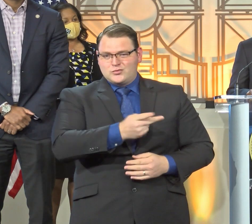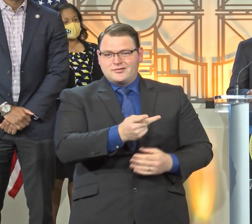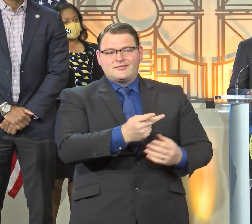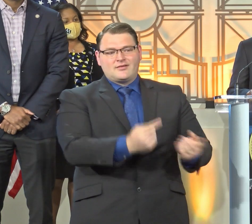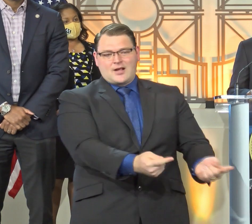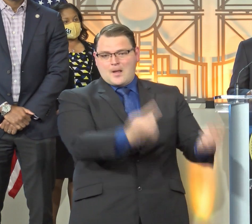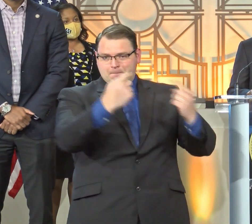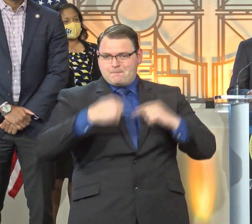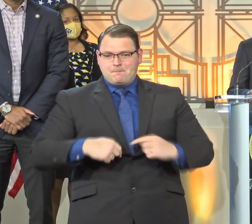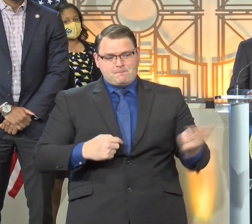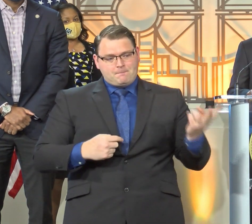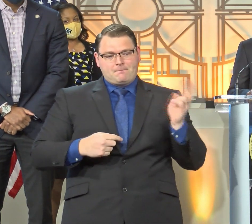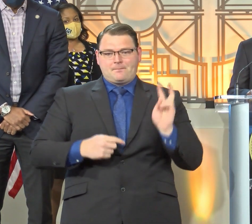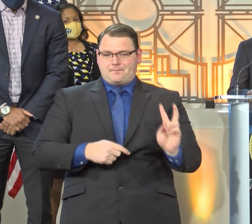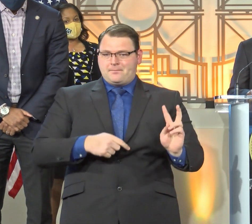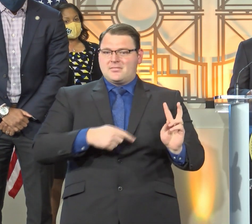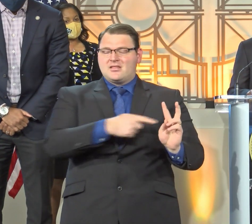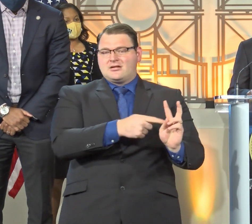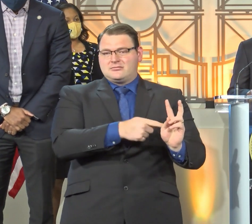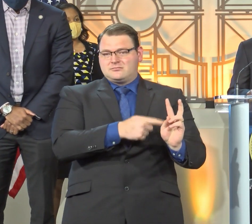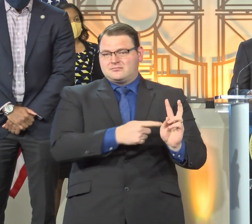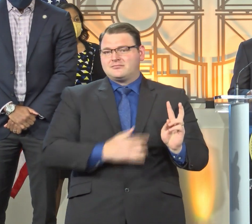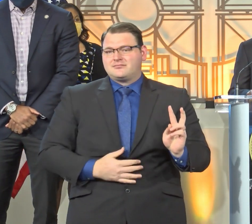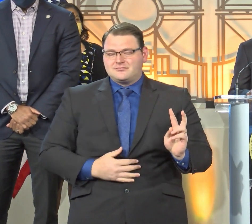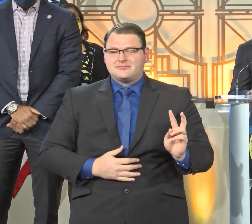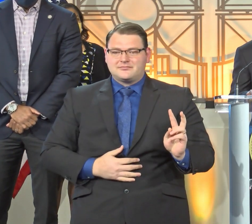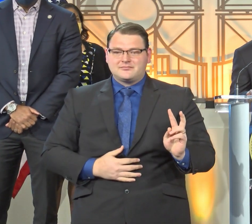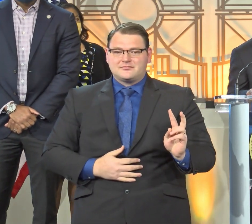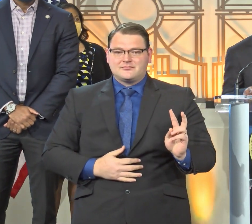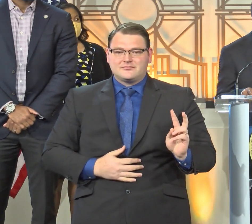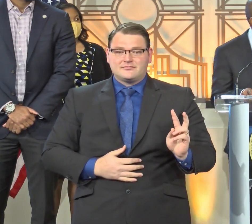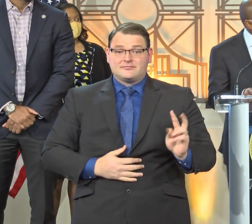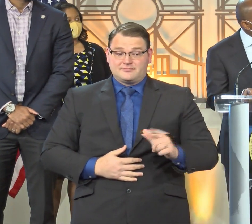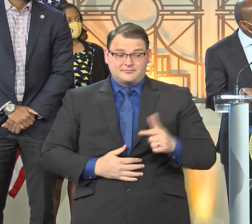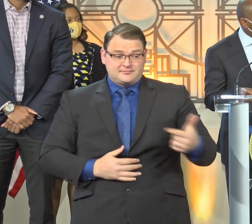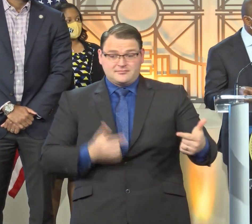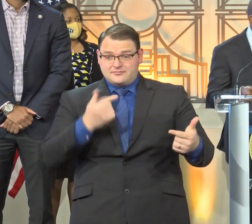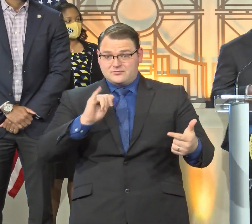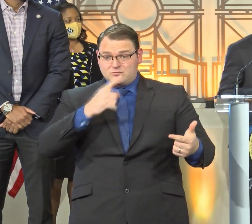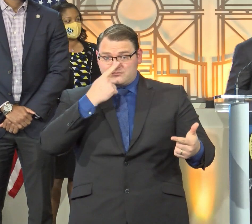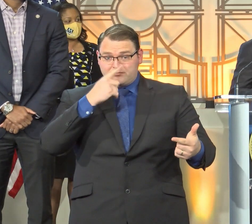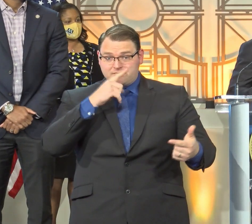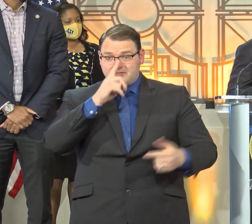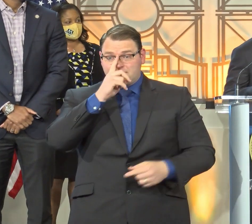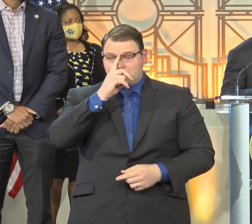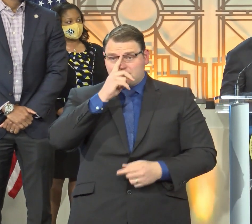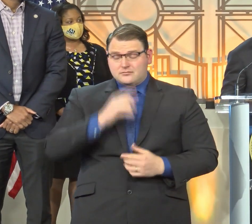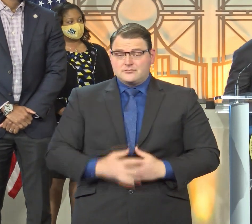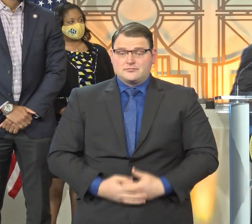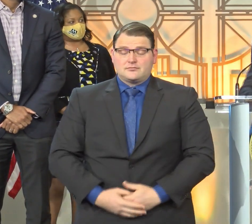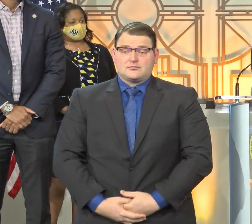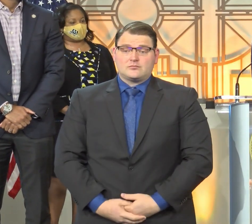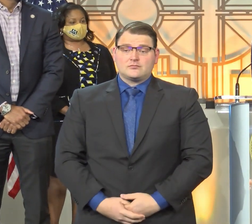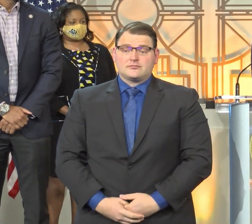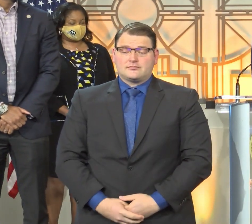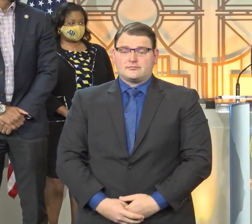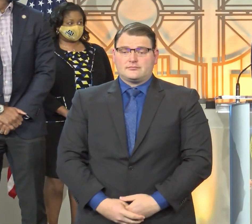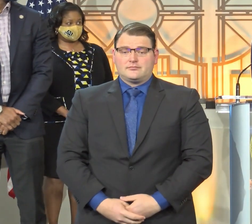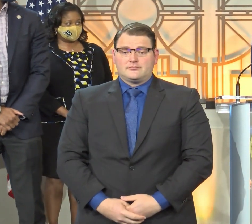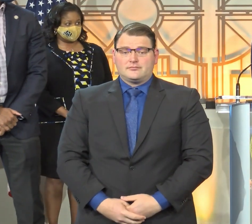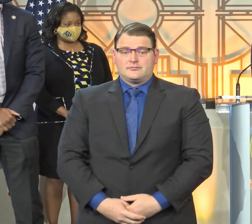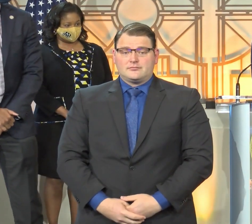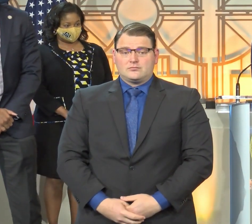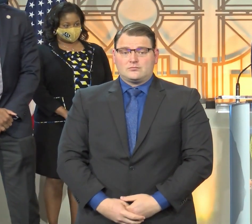part of this press conference. Gayle, let me call you up. Gayle Pierce.